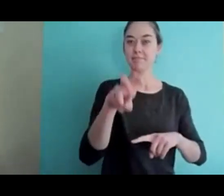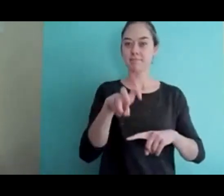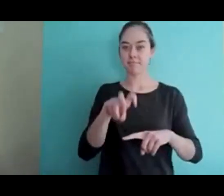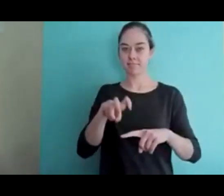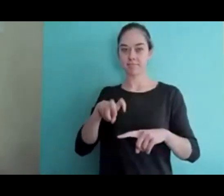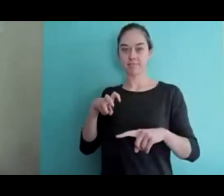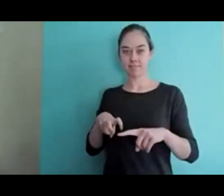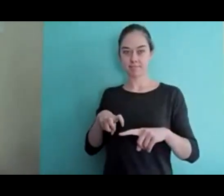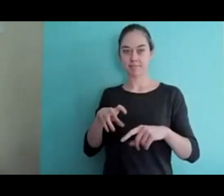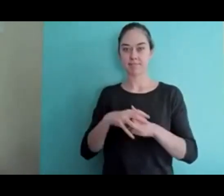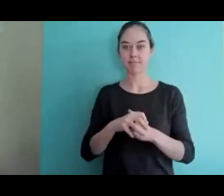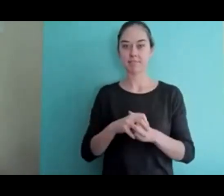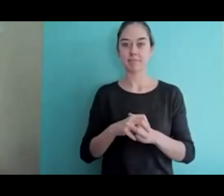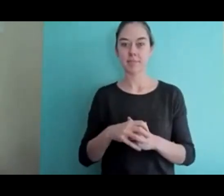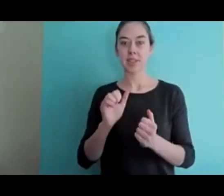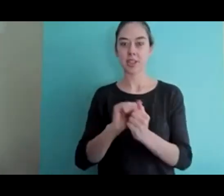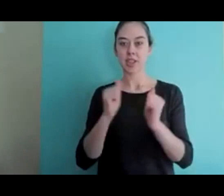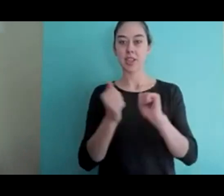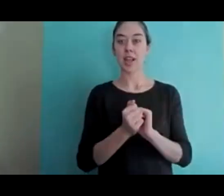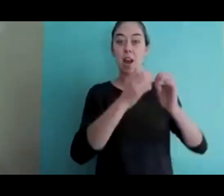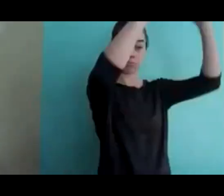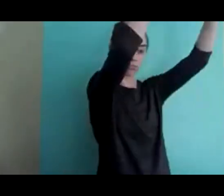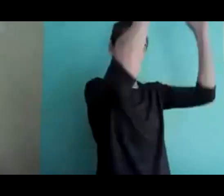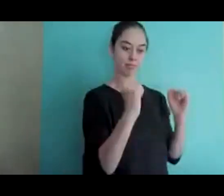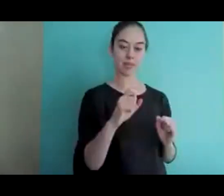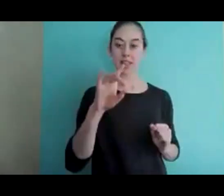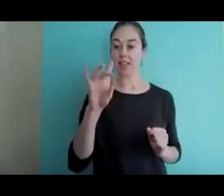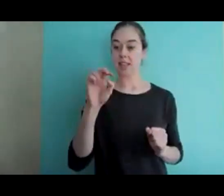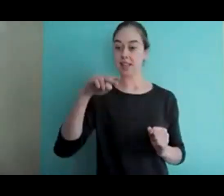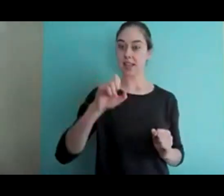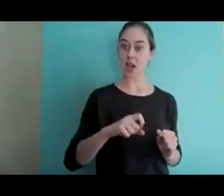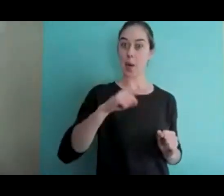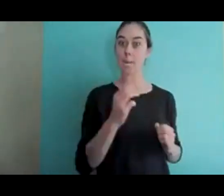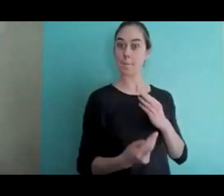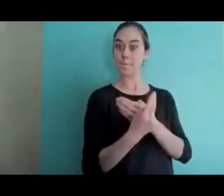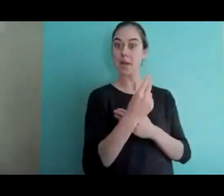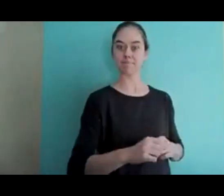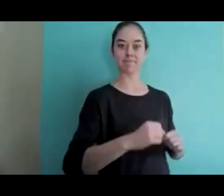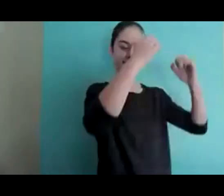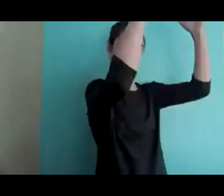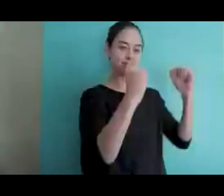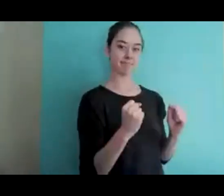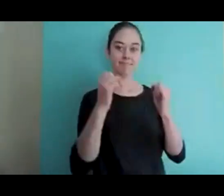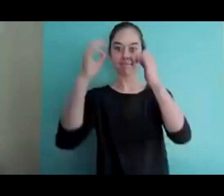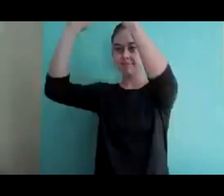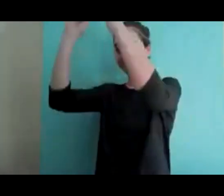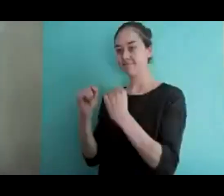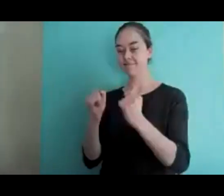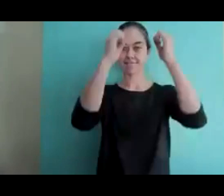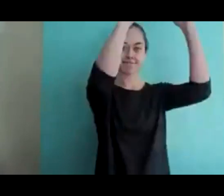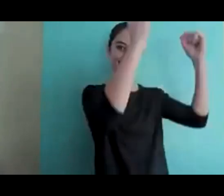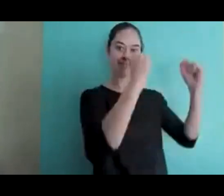Good. And change. Knee. Knee up. Hup. Hup. Hup. Let's go. Hup.